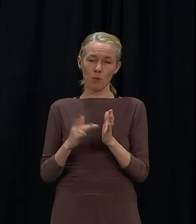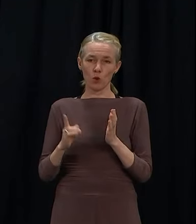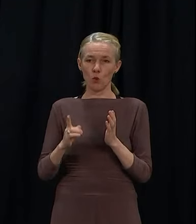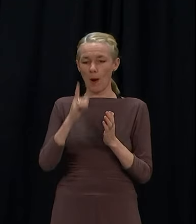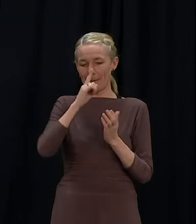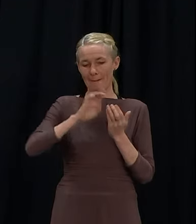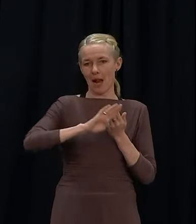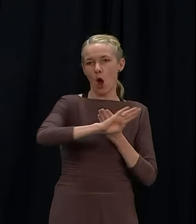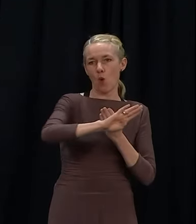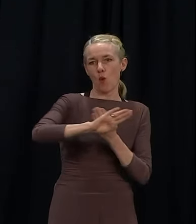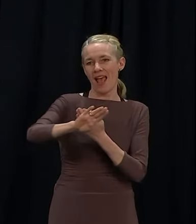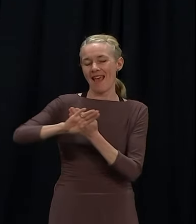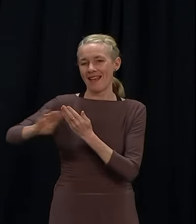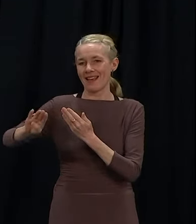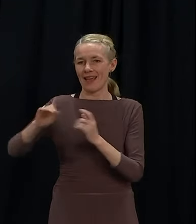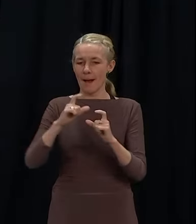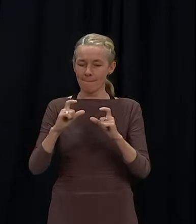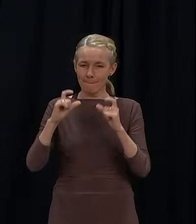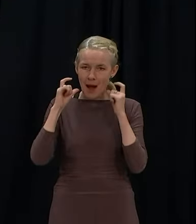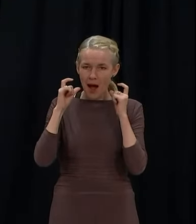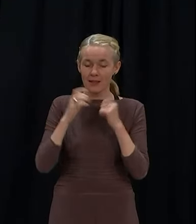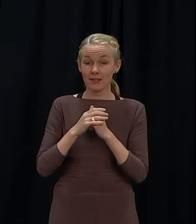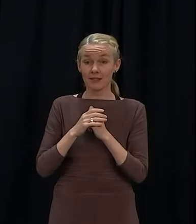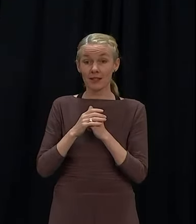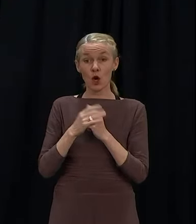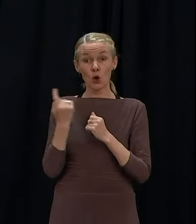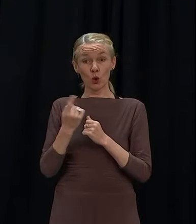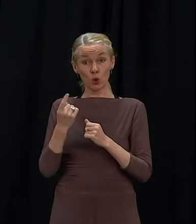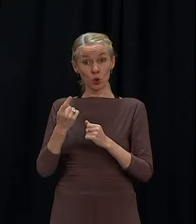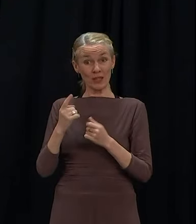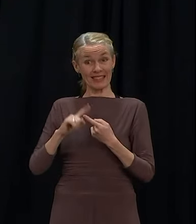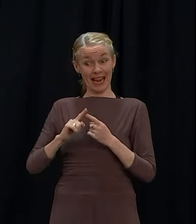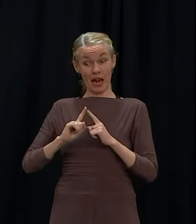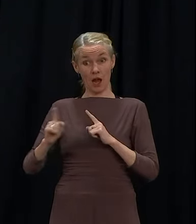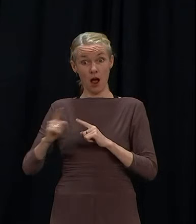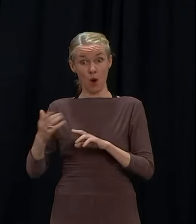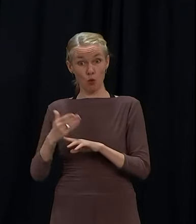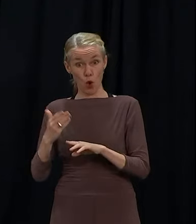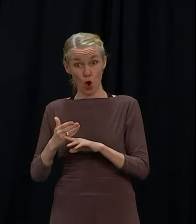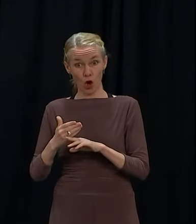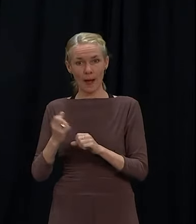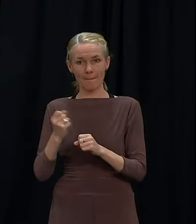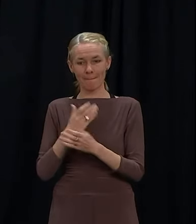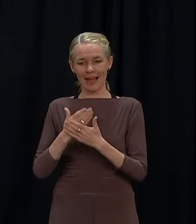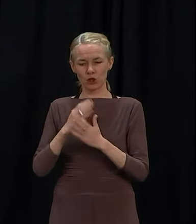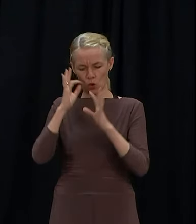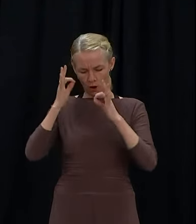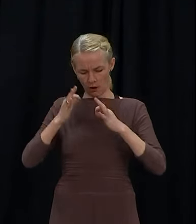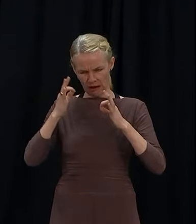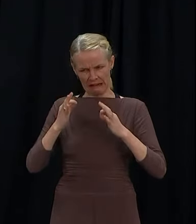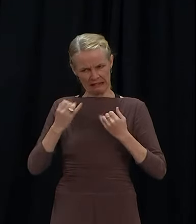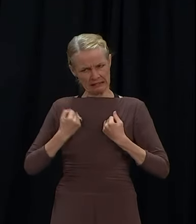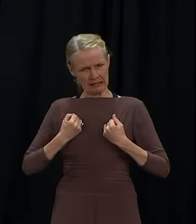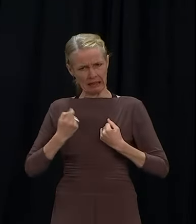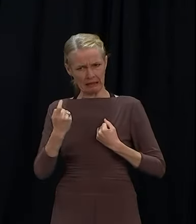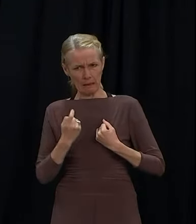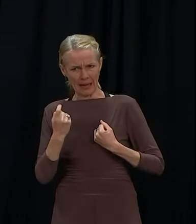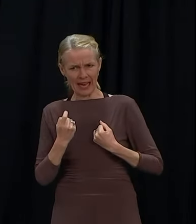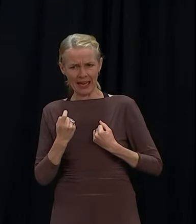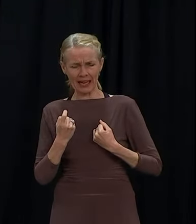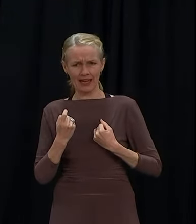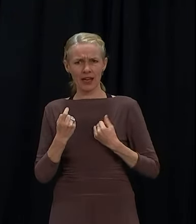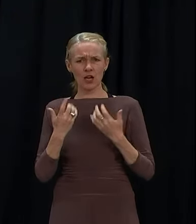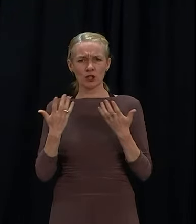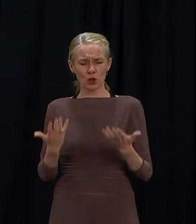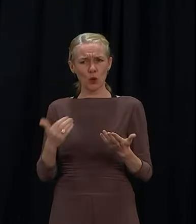locations of interest and checking for COVID symptoms. The worst thing you could do is go to work without realising you're now a close contact, or worse,